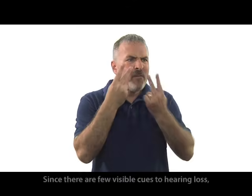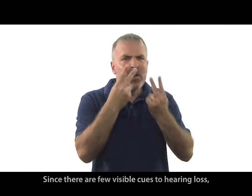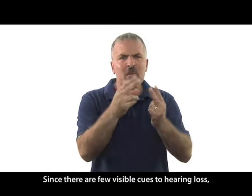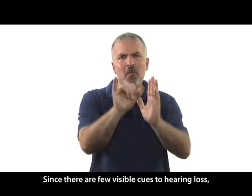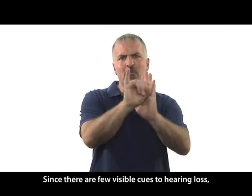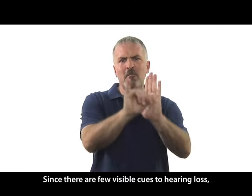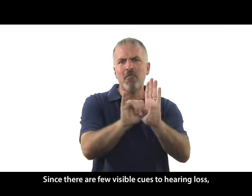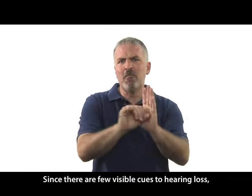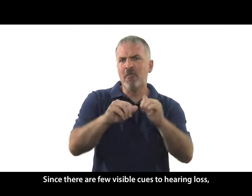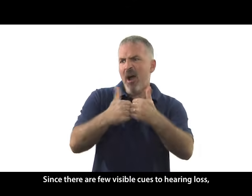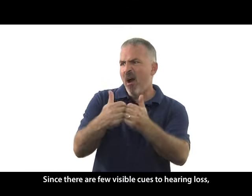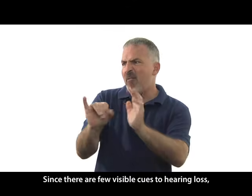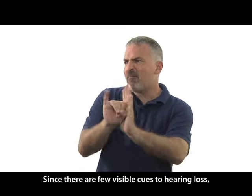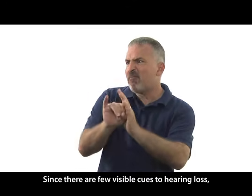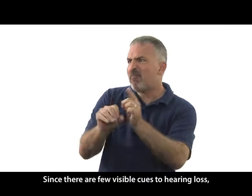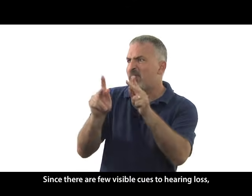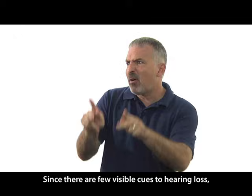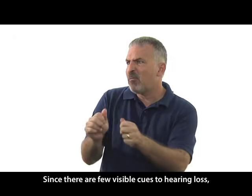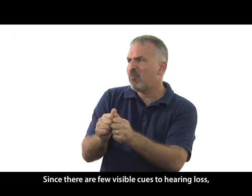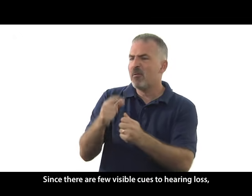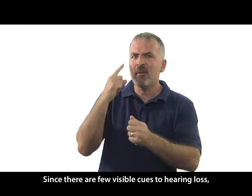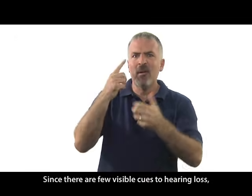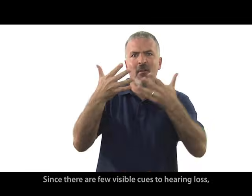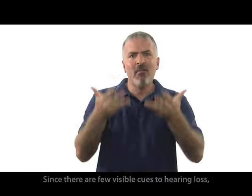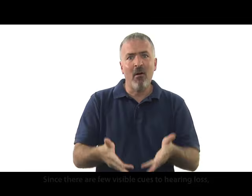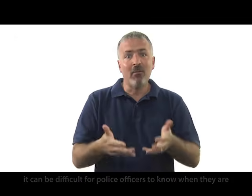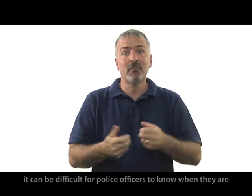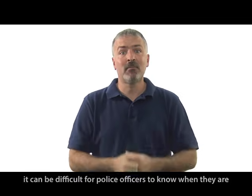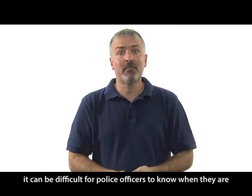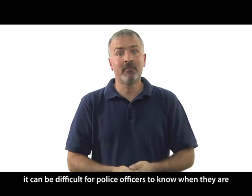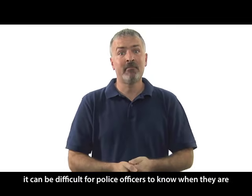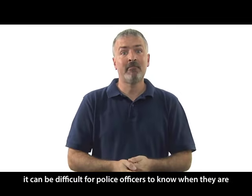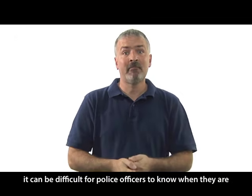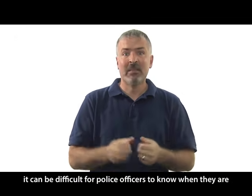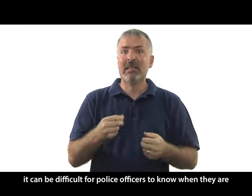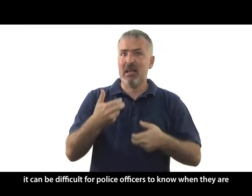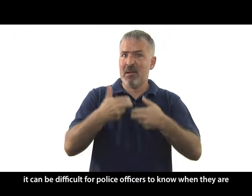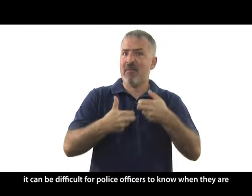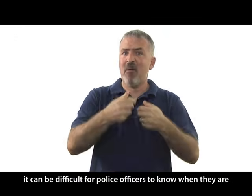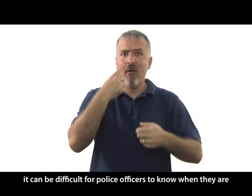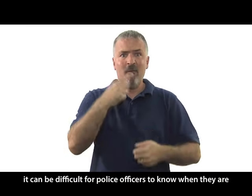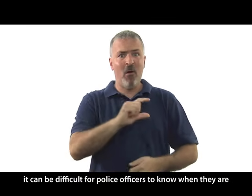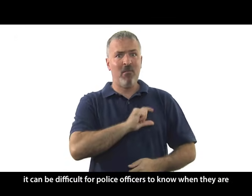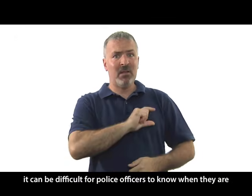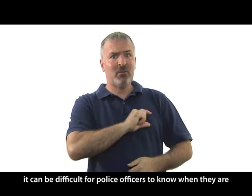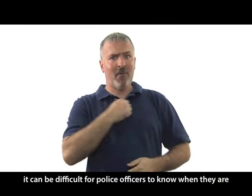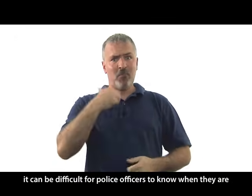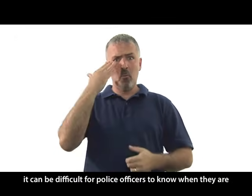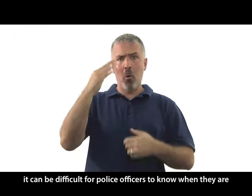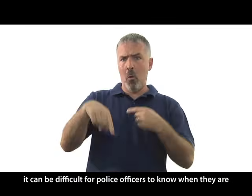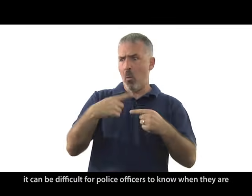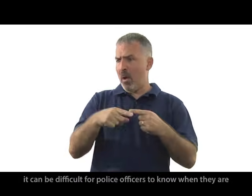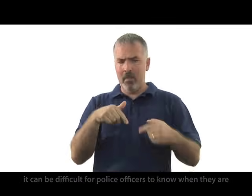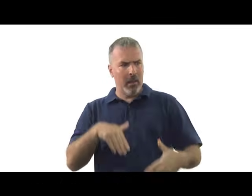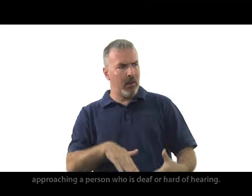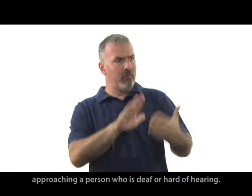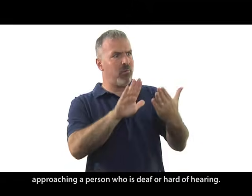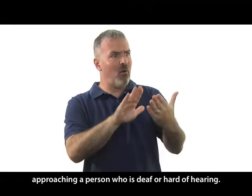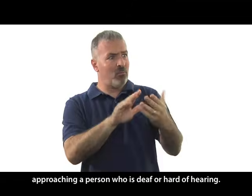Since there are few visible cues to hearing loss, it can be difficult for police officers to know when they are approaching a person